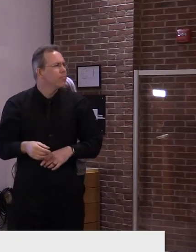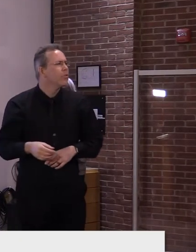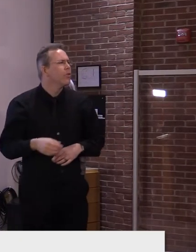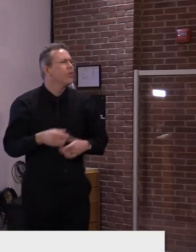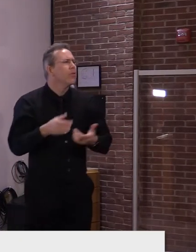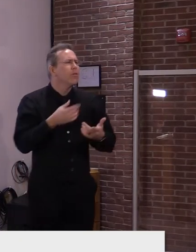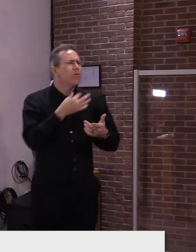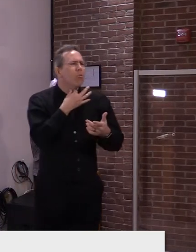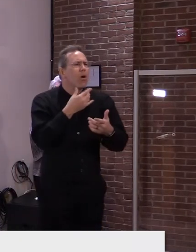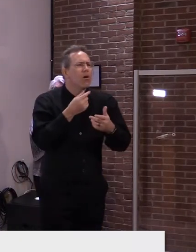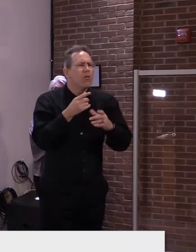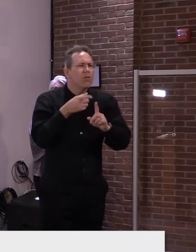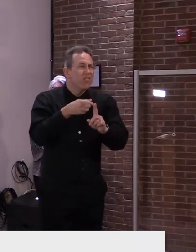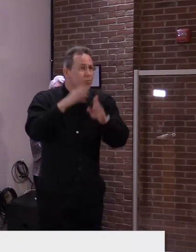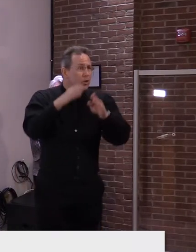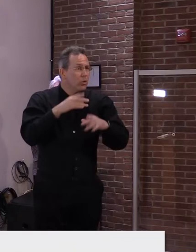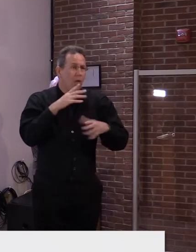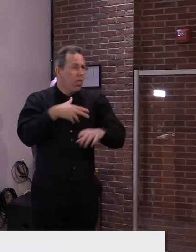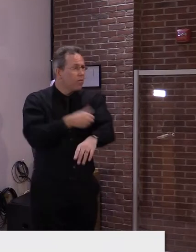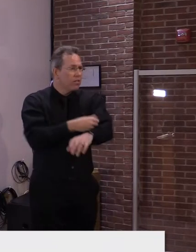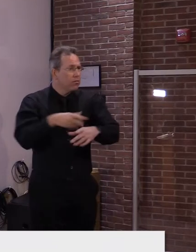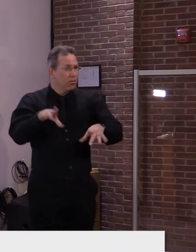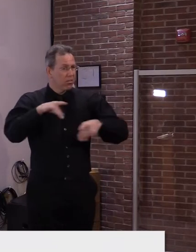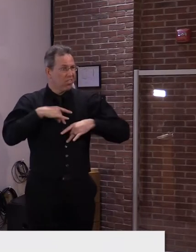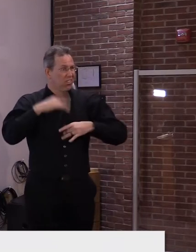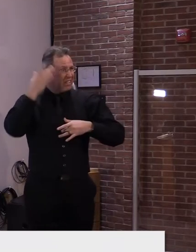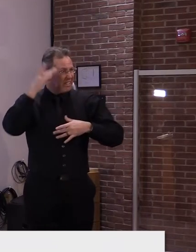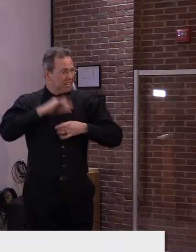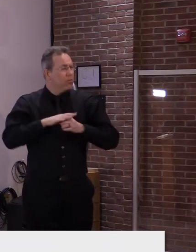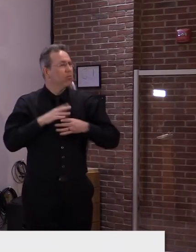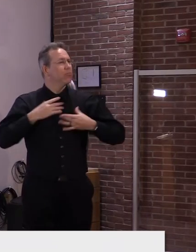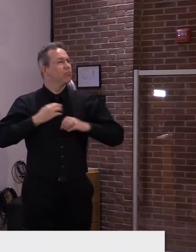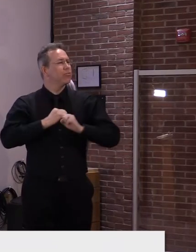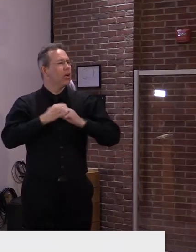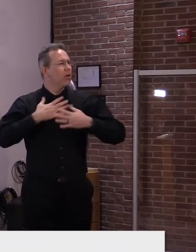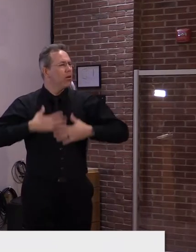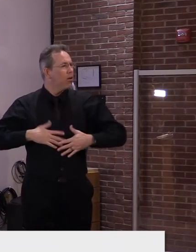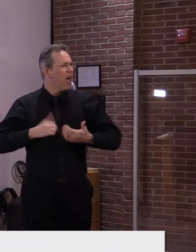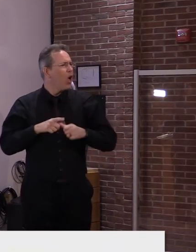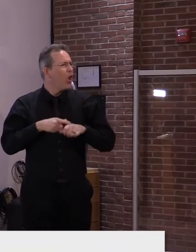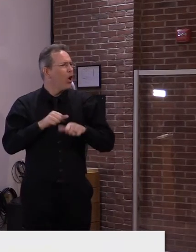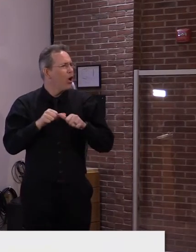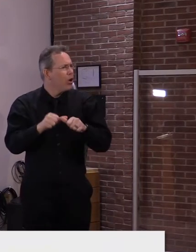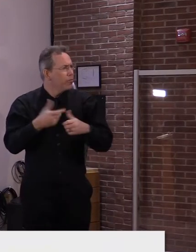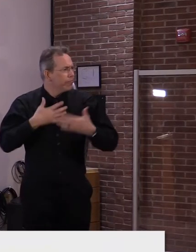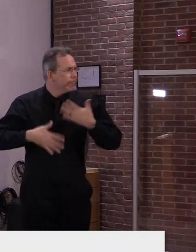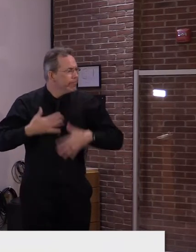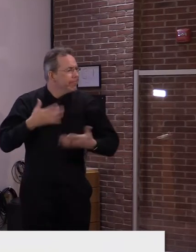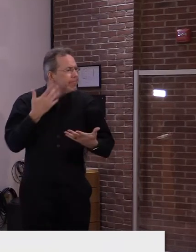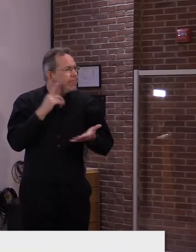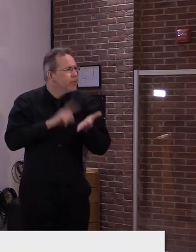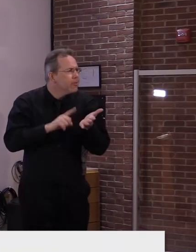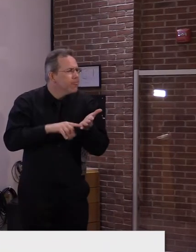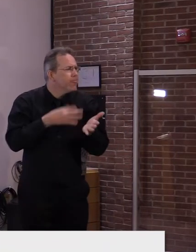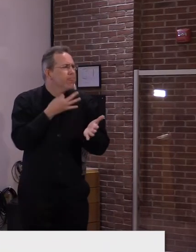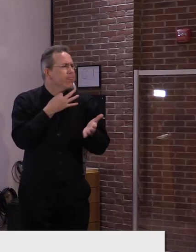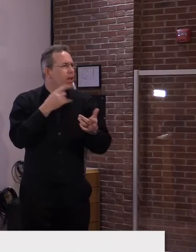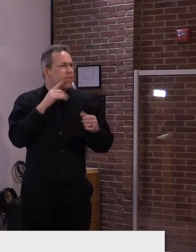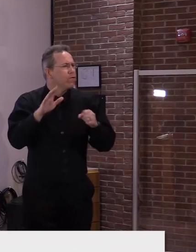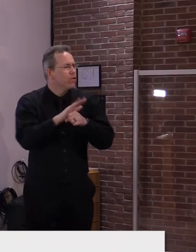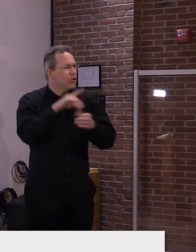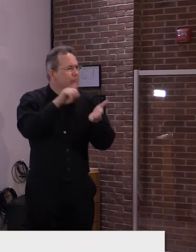being thrown out as preliminary analysis of that data. We also now